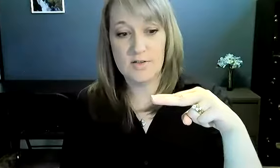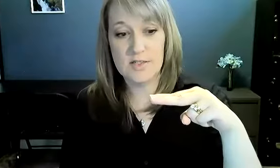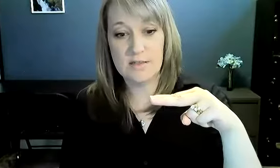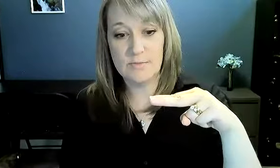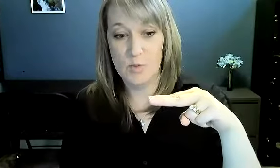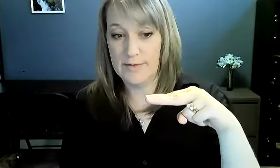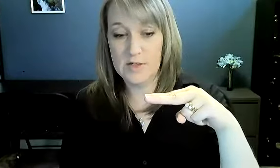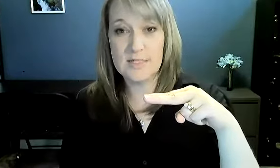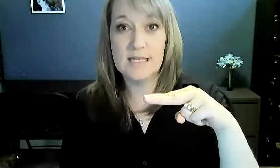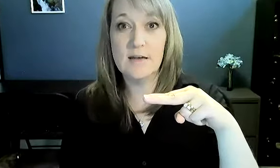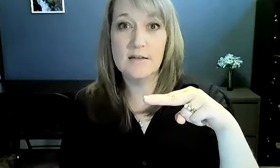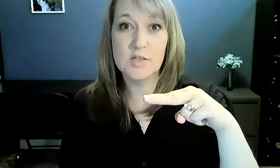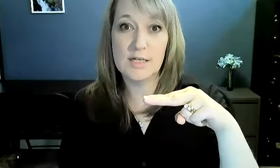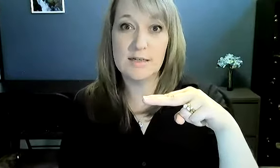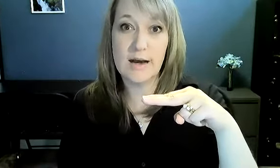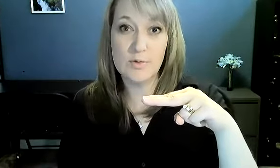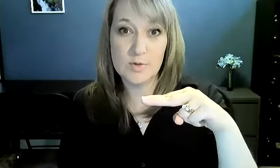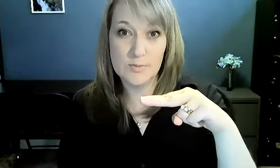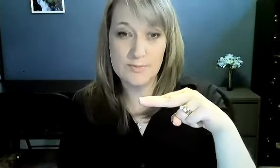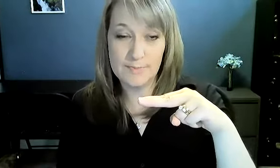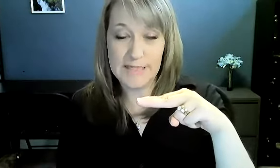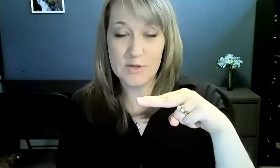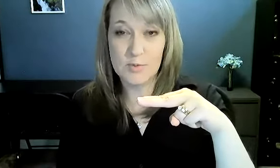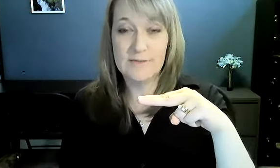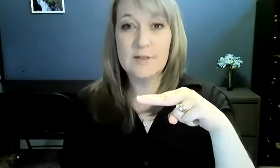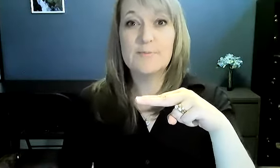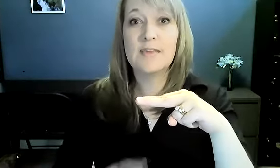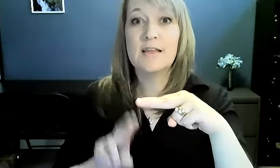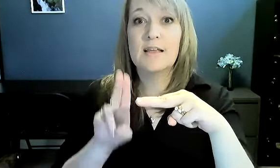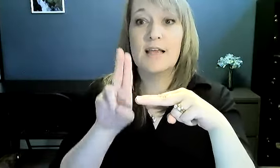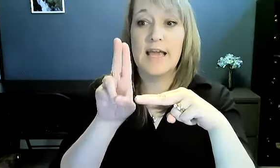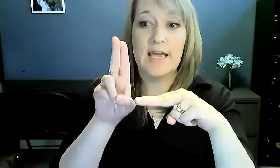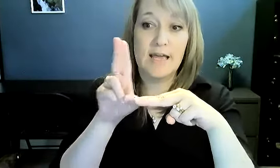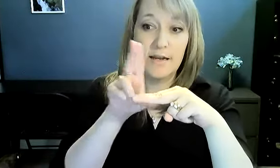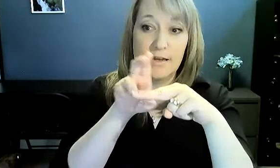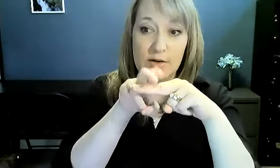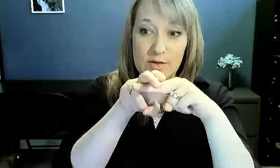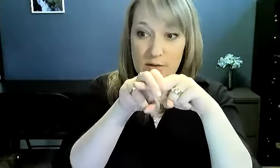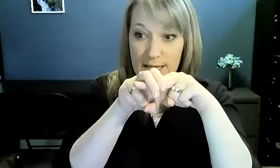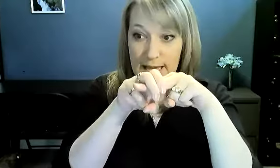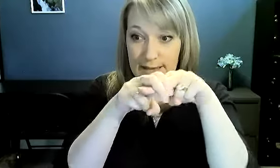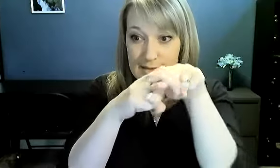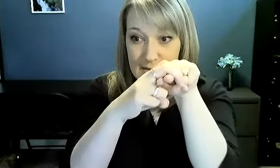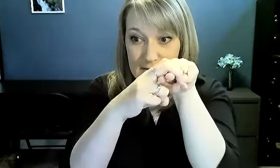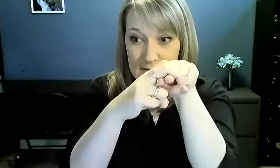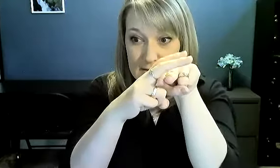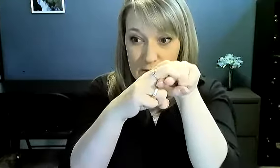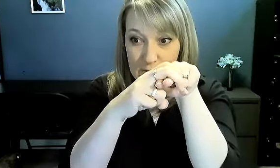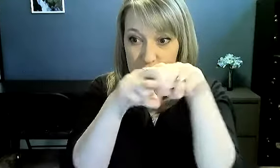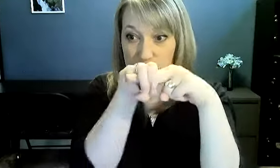the whatever you're sitting on, chair, couch, bench, whatever, and your little legs curved